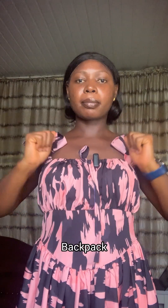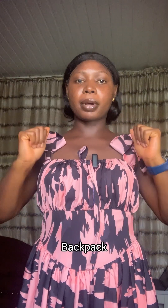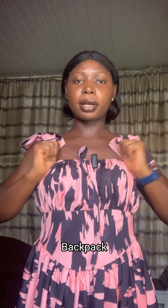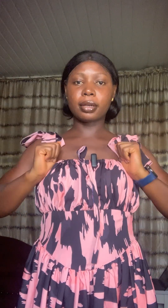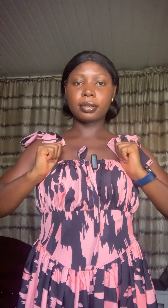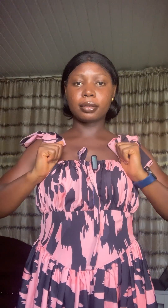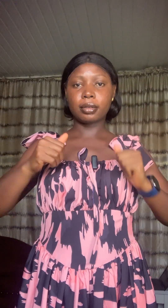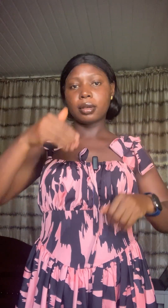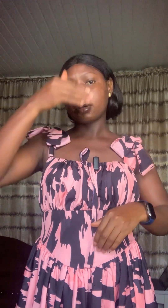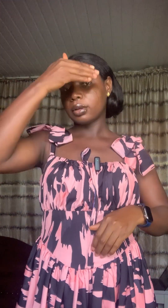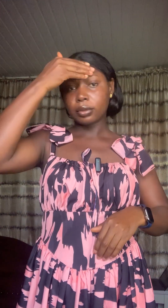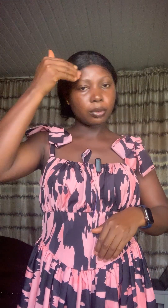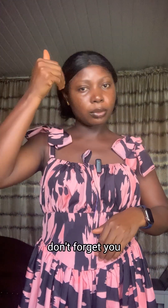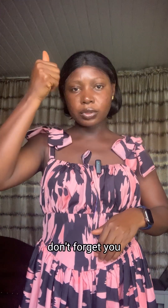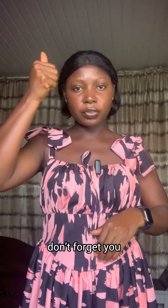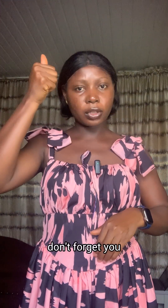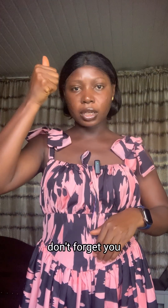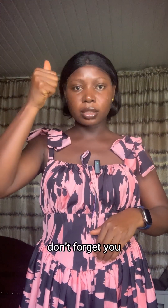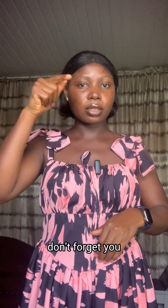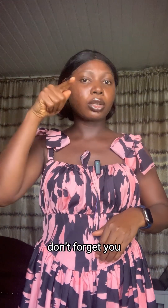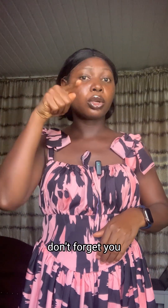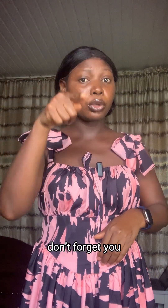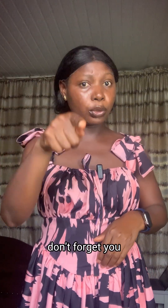Backpack, don't forget you.